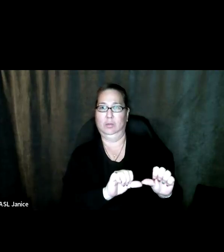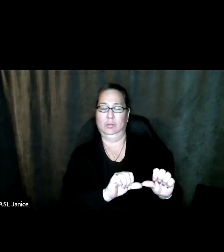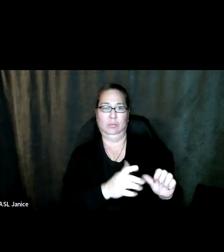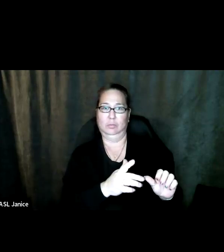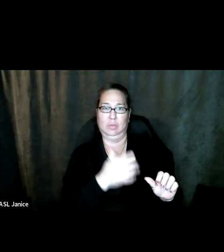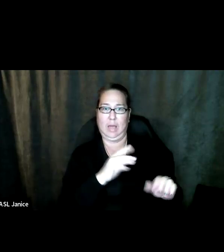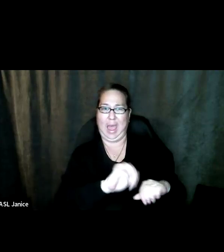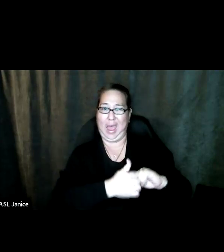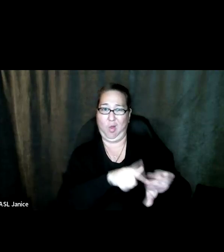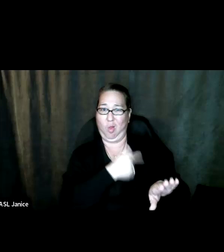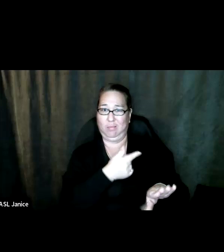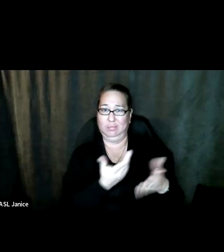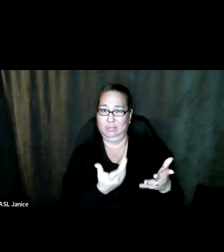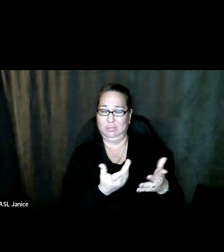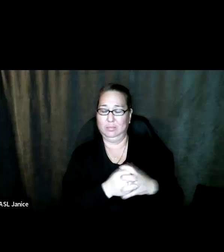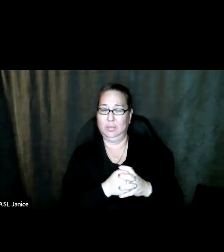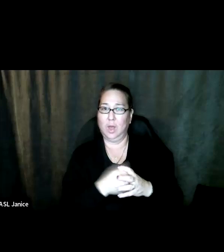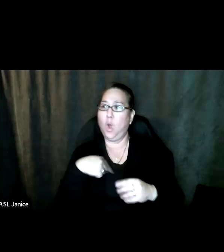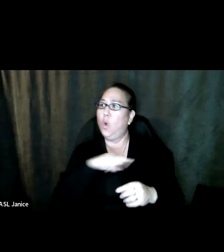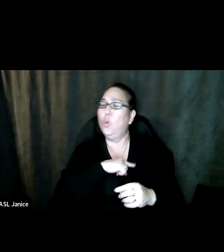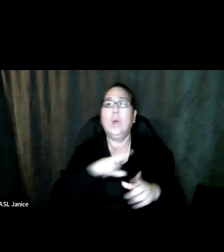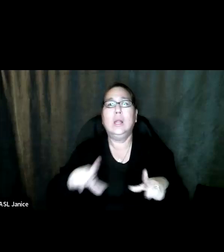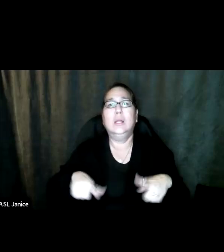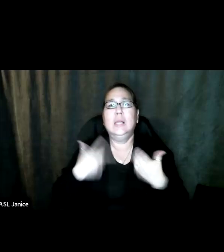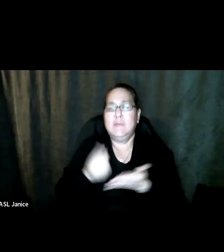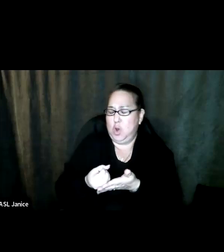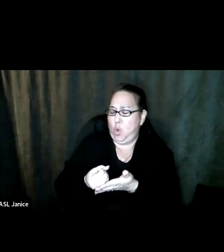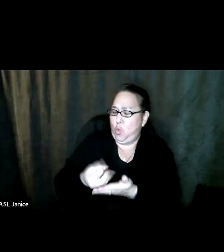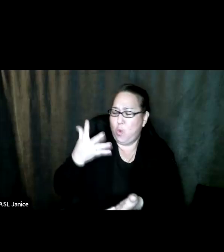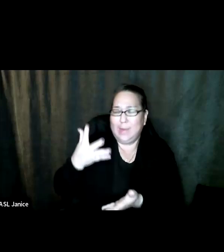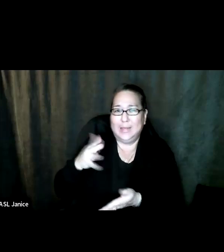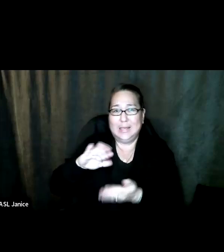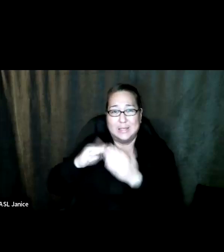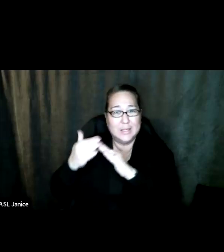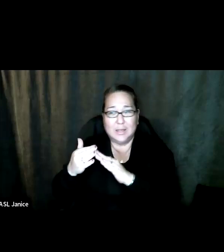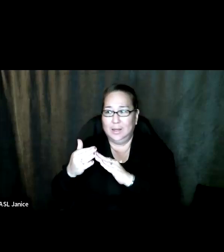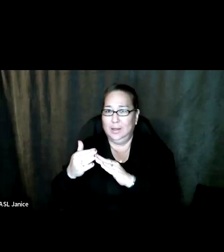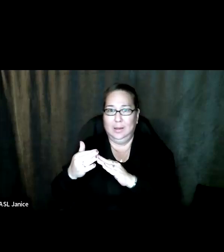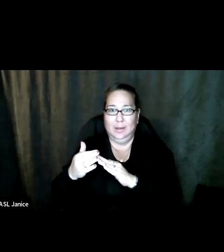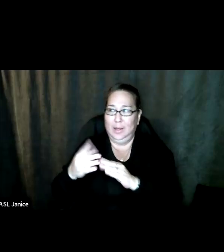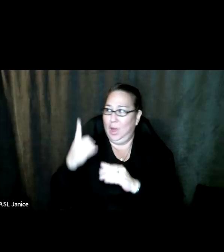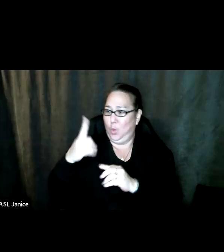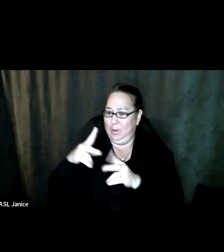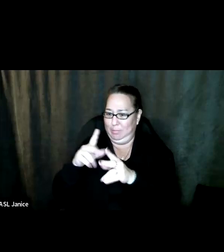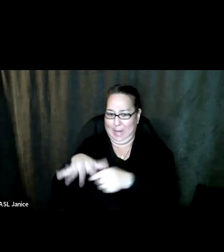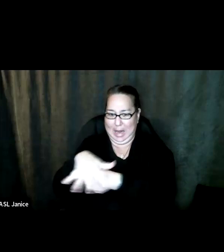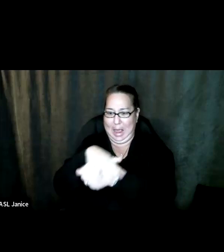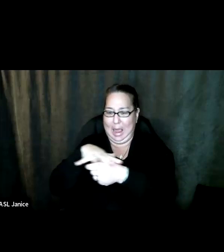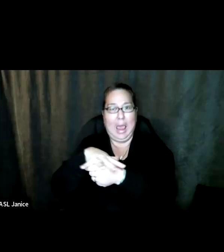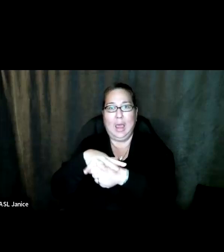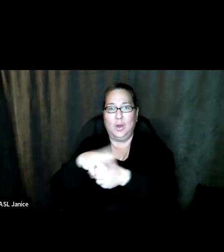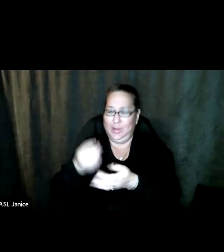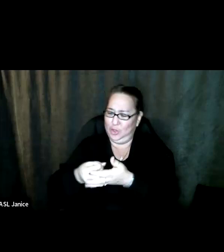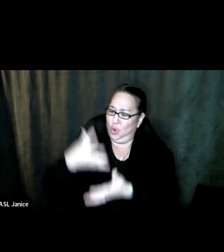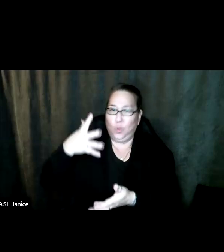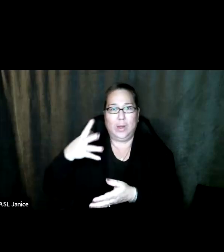We live in one of the wealthiest cities in the wealthiest country in the world. It's downright criminal that our city government refuses to